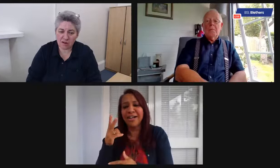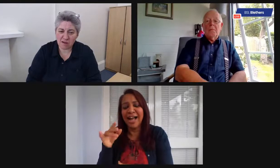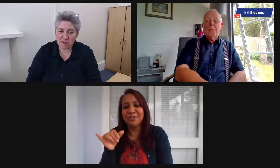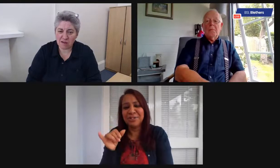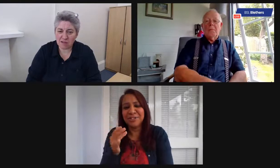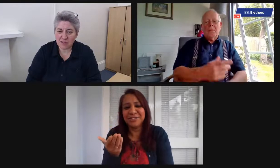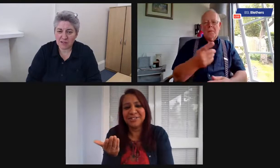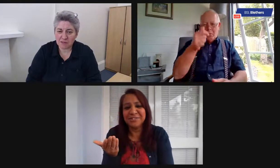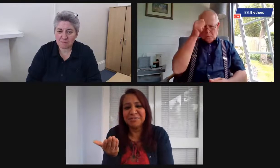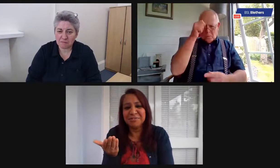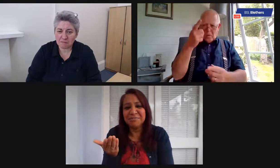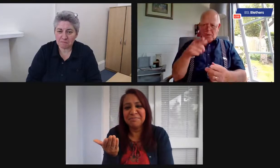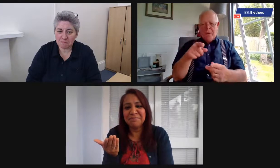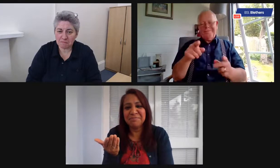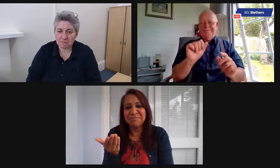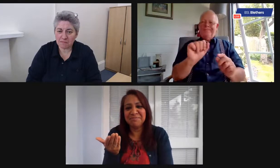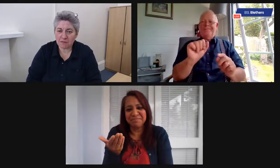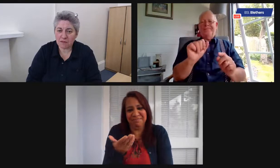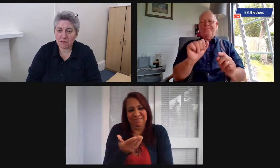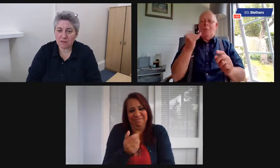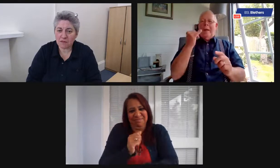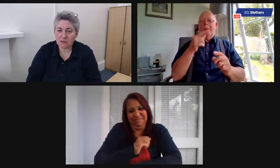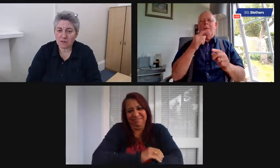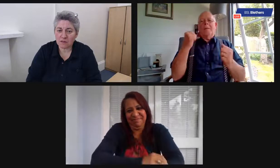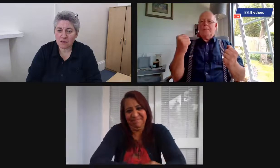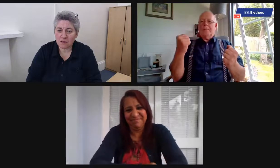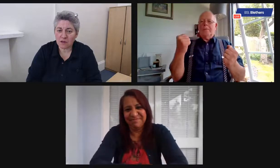shouldn't grow again, or it might grow? Well,